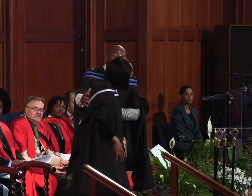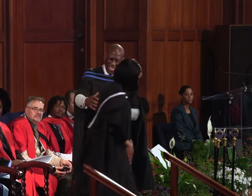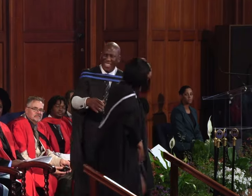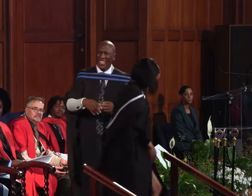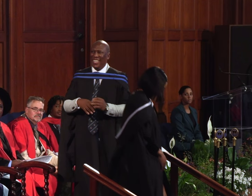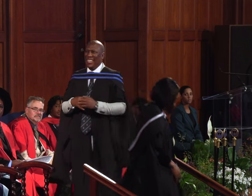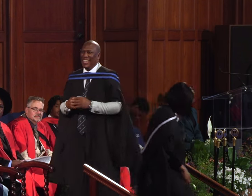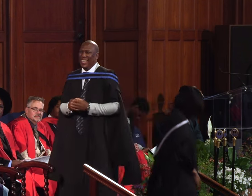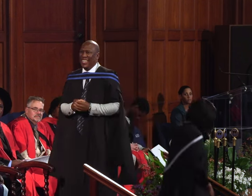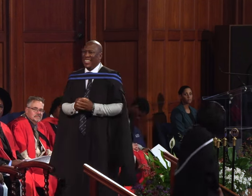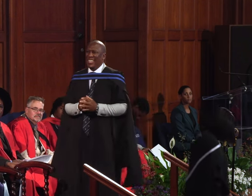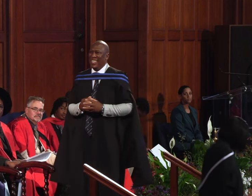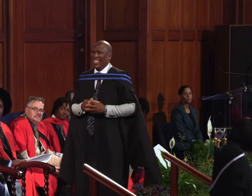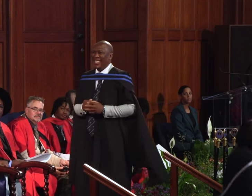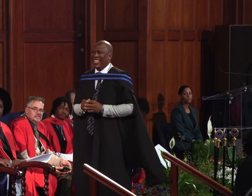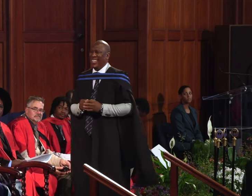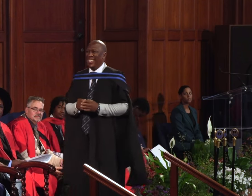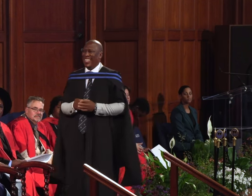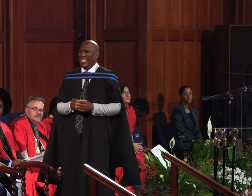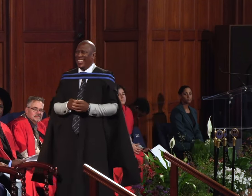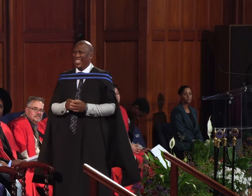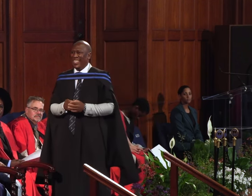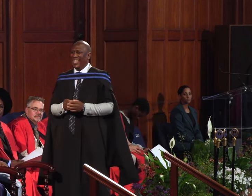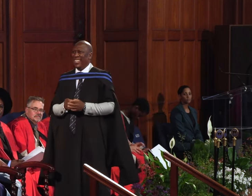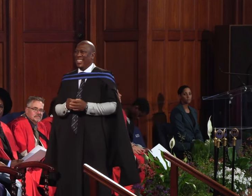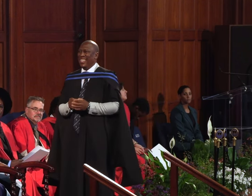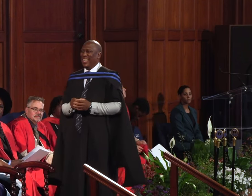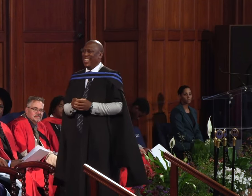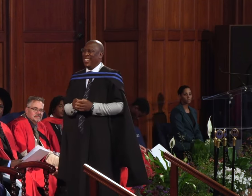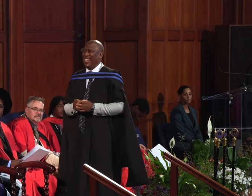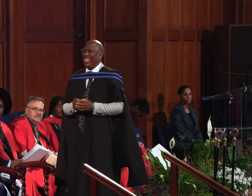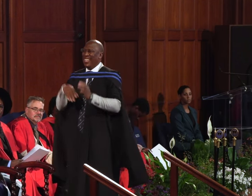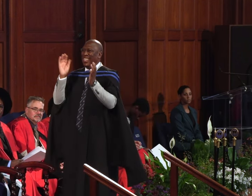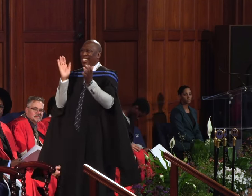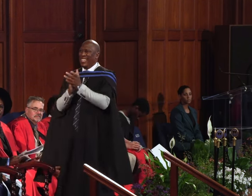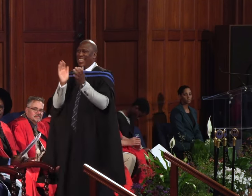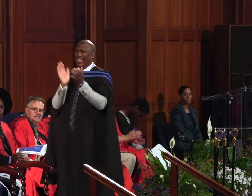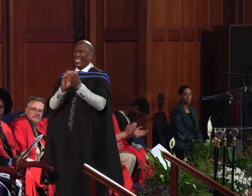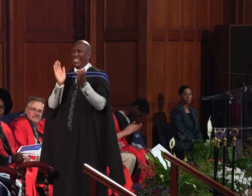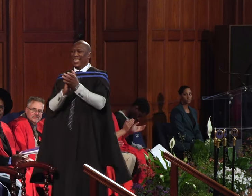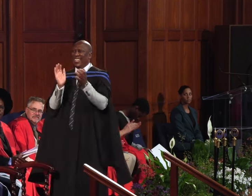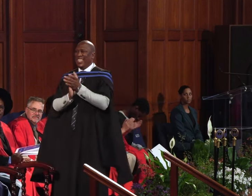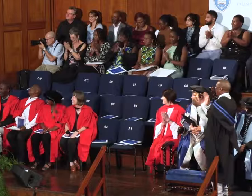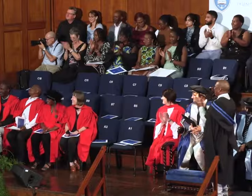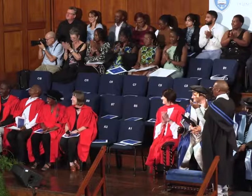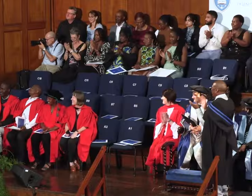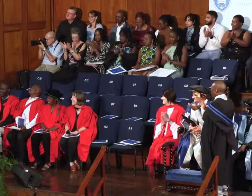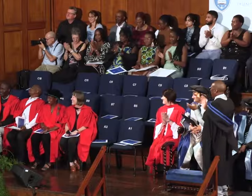For the Master of Landscape Architecture, Sisipo Kanya Damane.